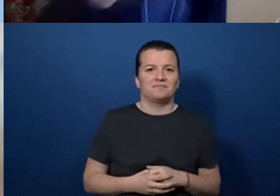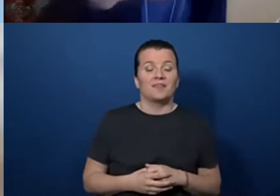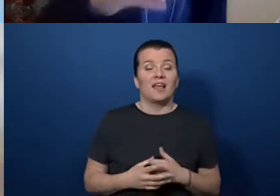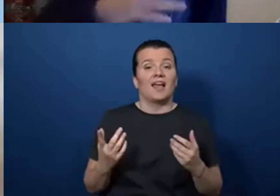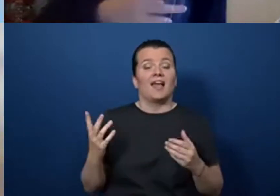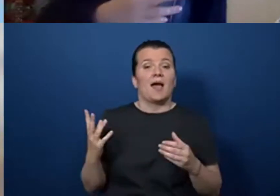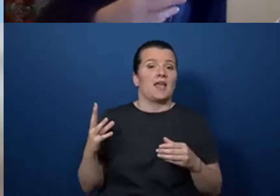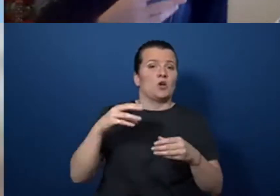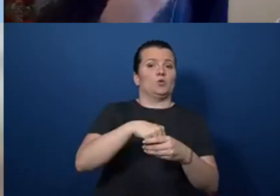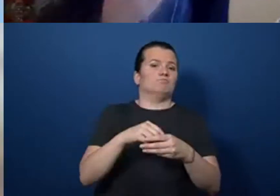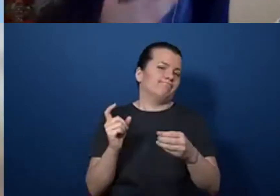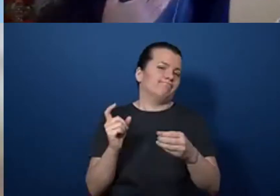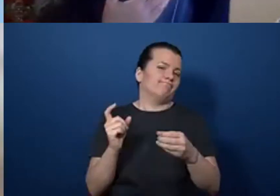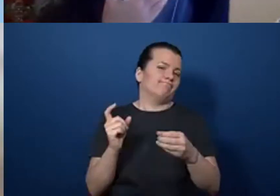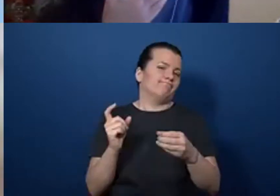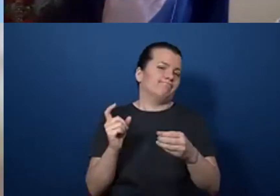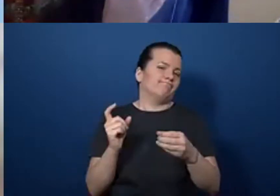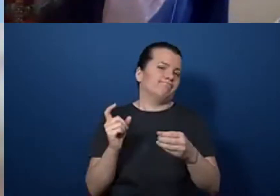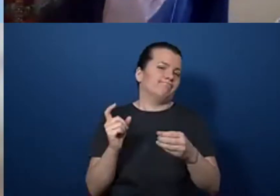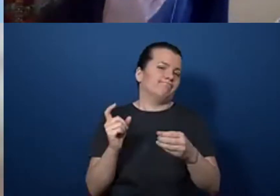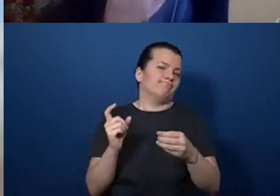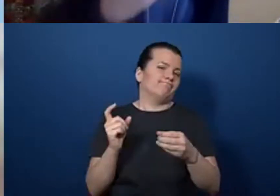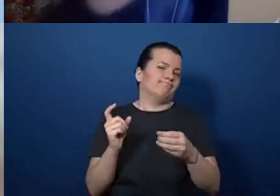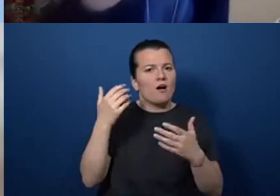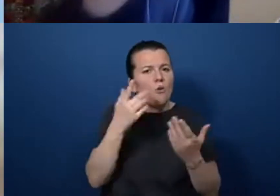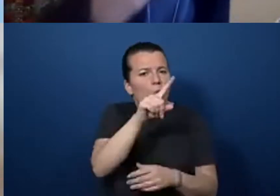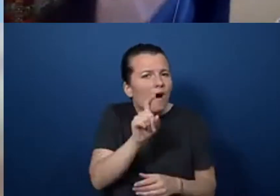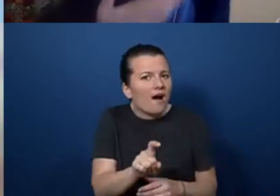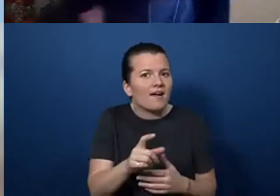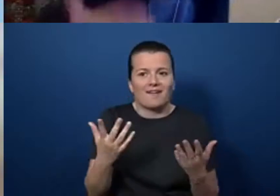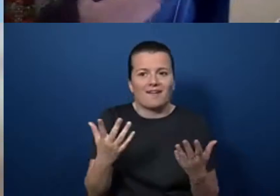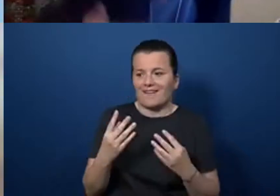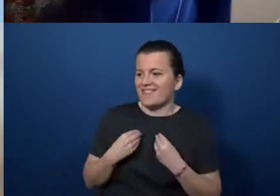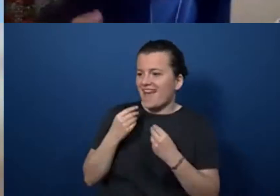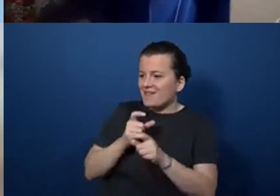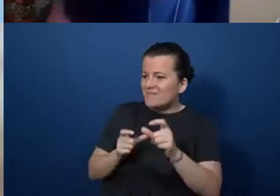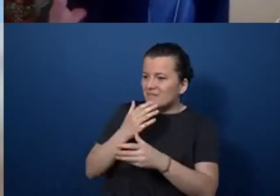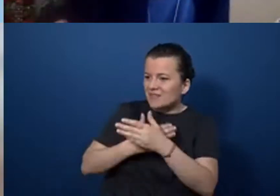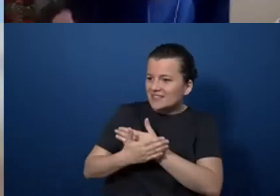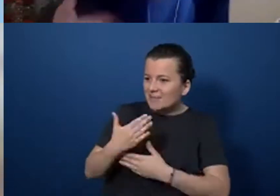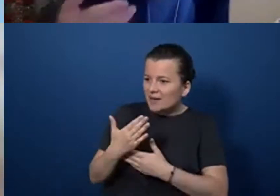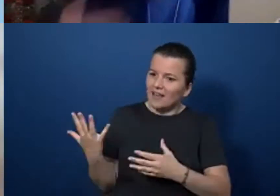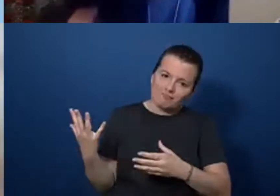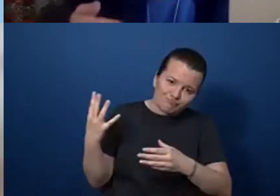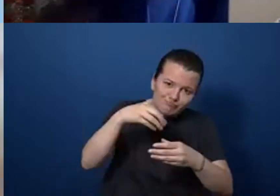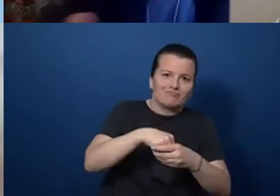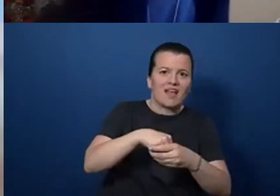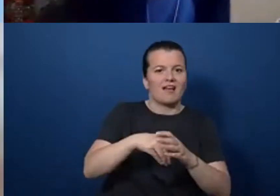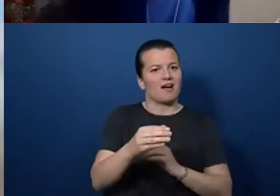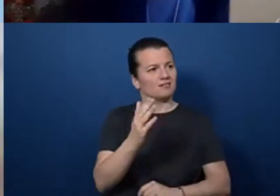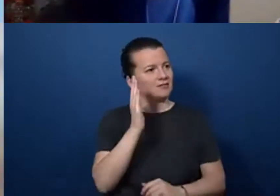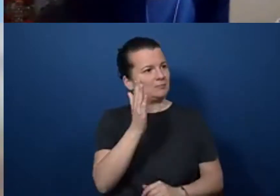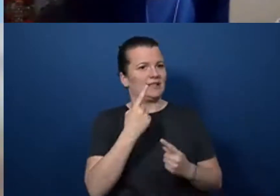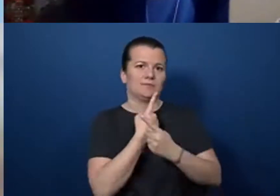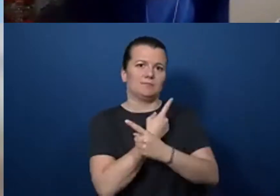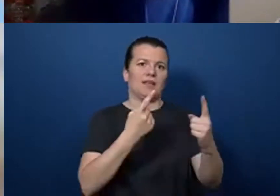create a forum where young people with disability are able to speak and be respected for their expertise in